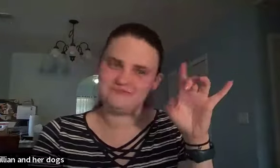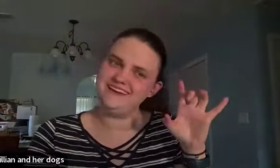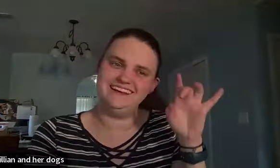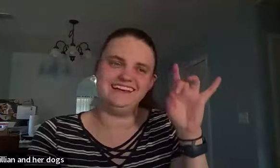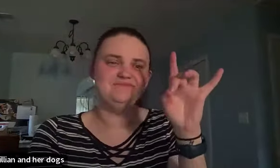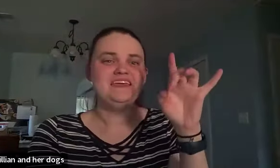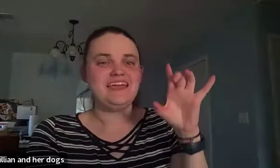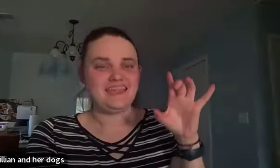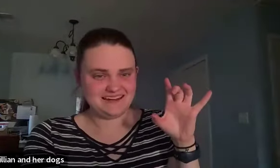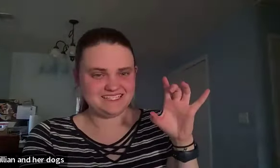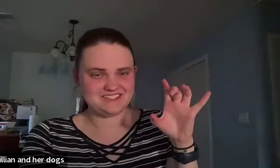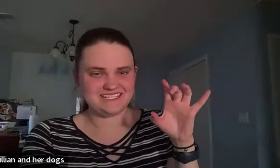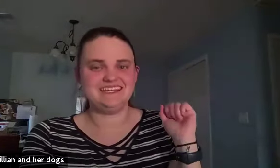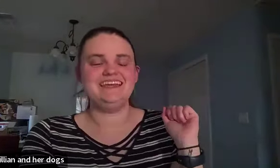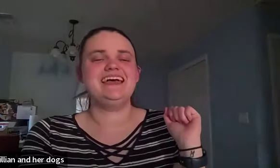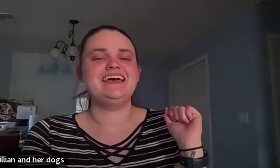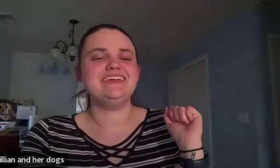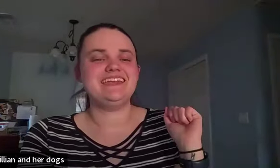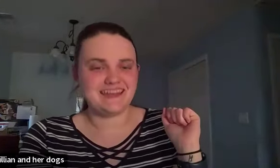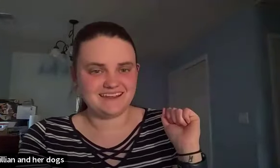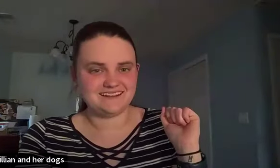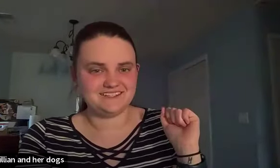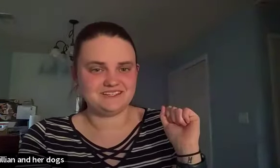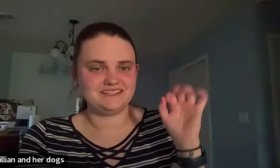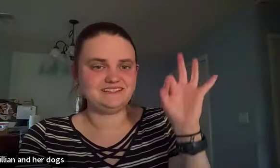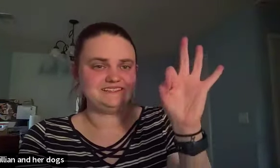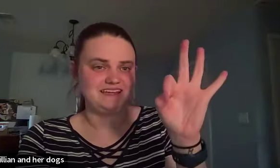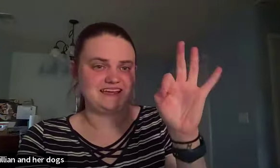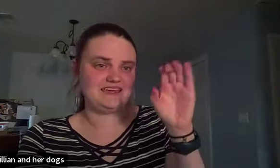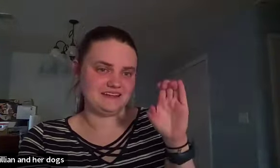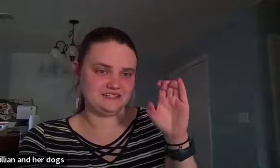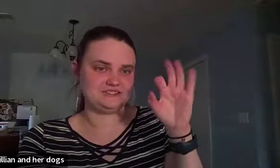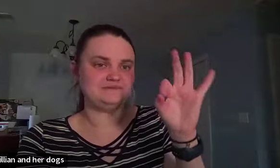through. 800 and then 900. 900.